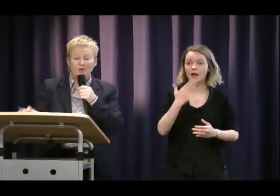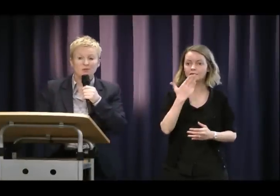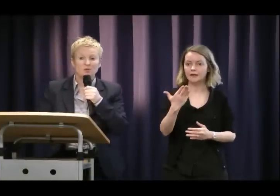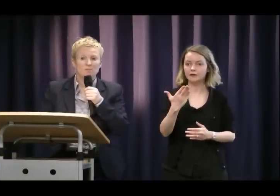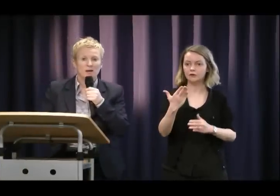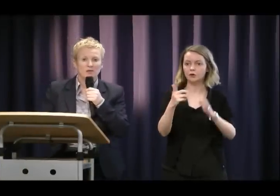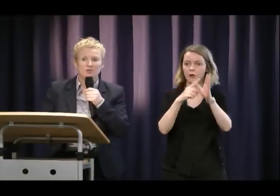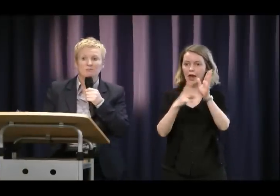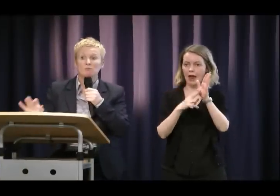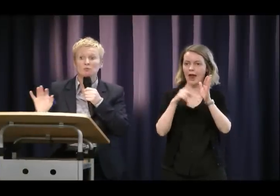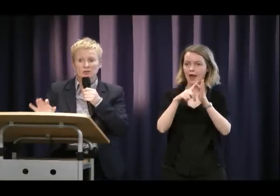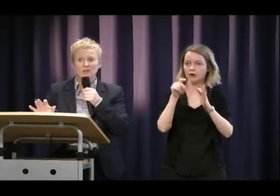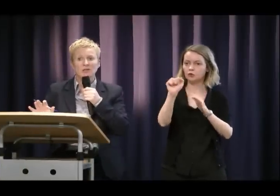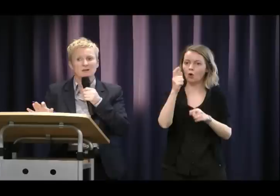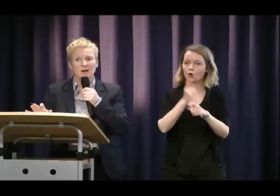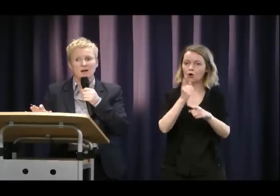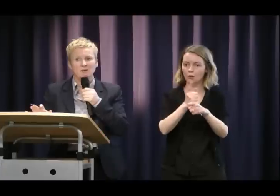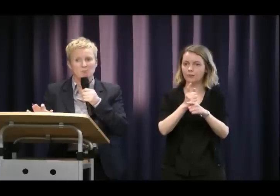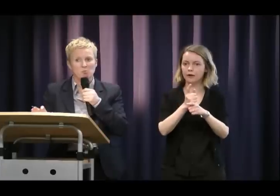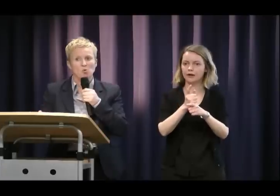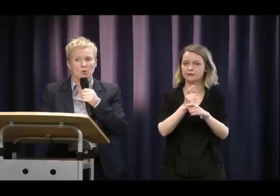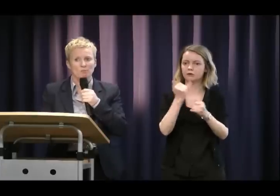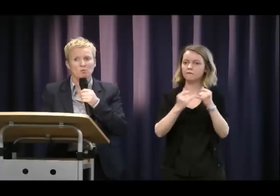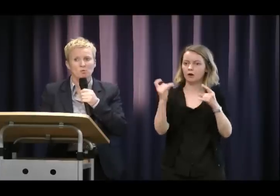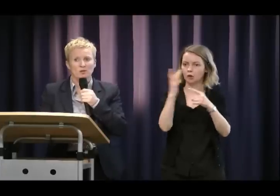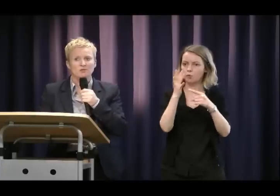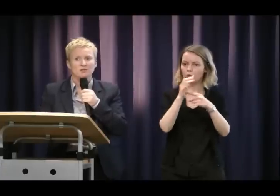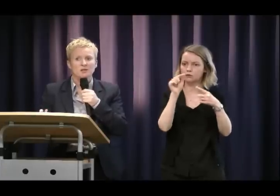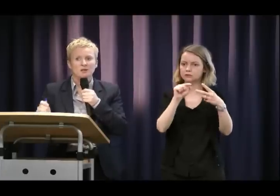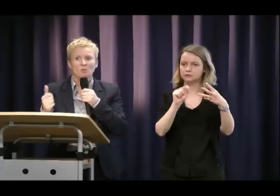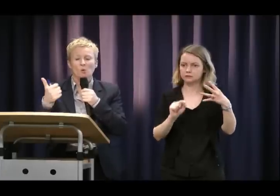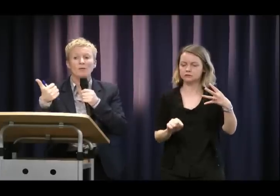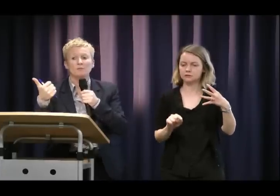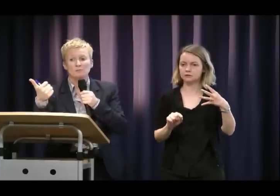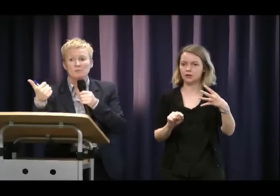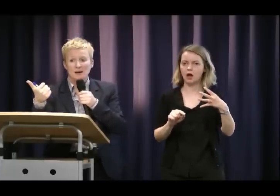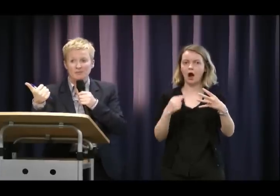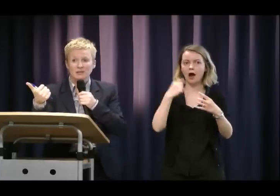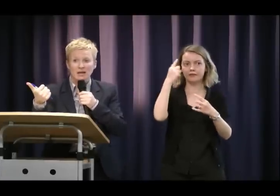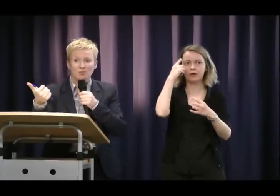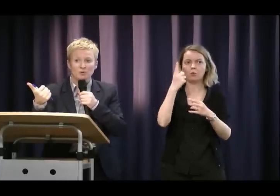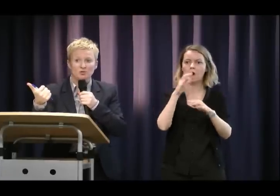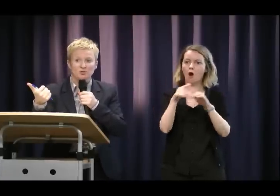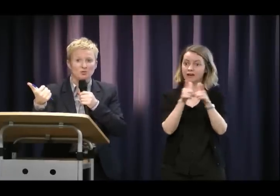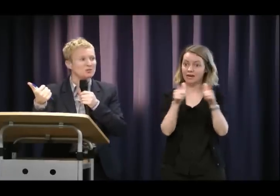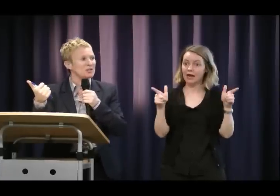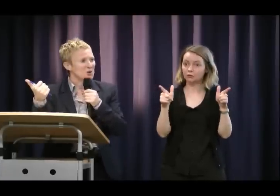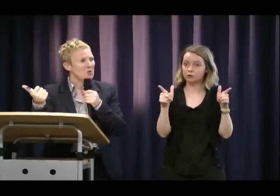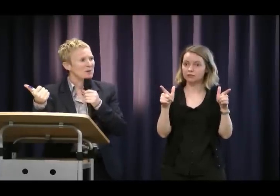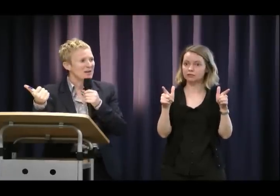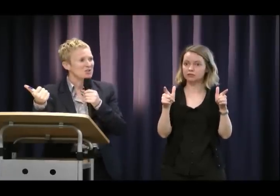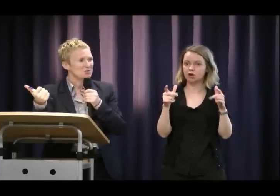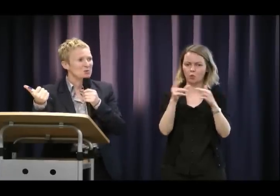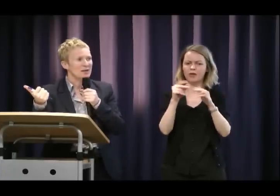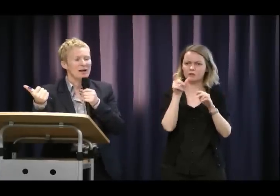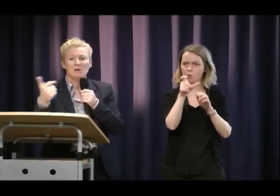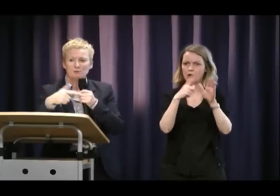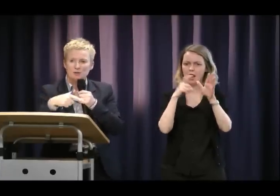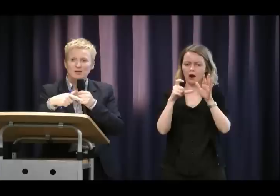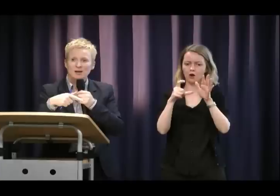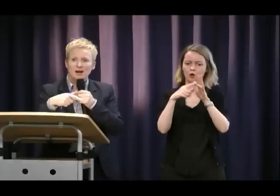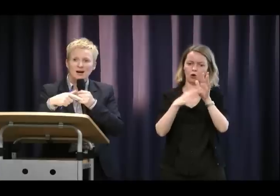Thank you, Anne. I think you make some really important points. One of them about the language using accommodation.